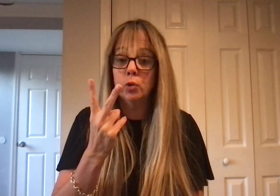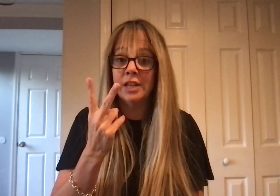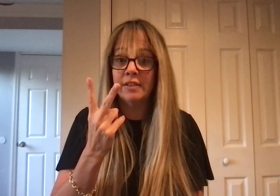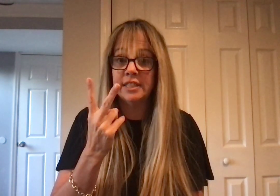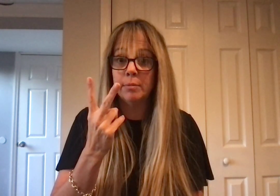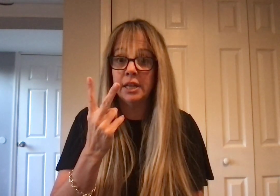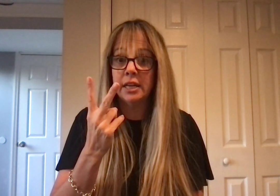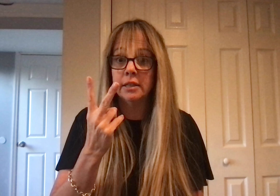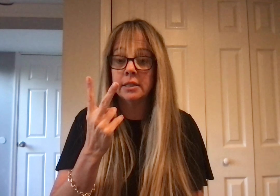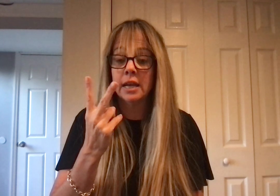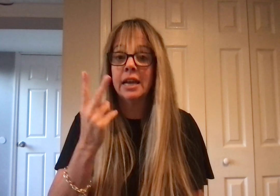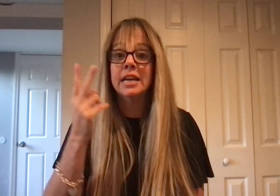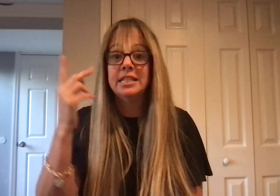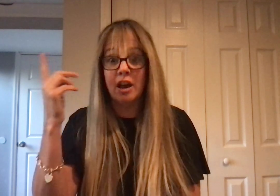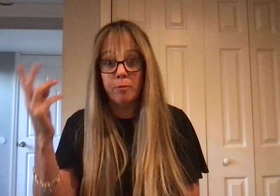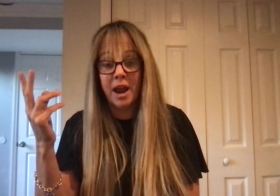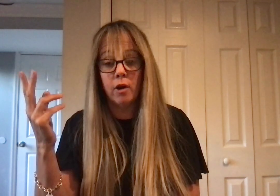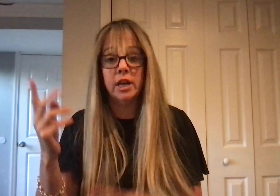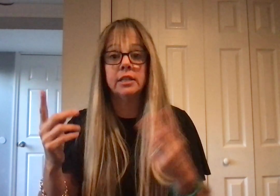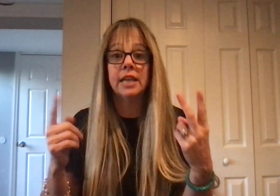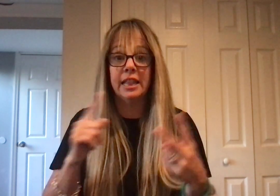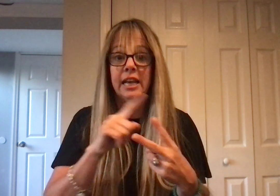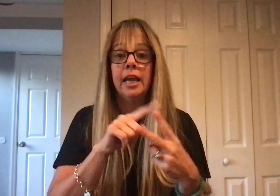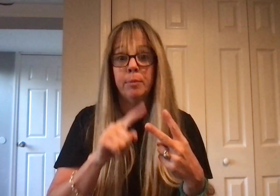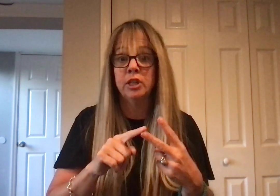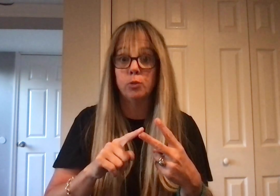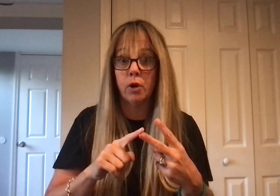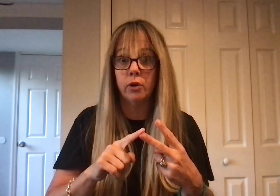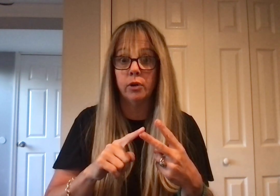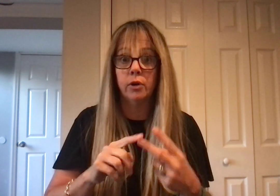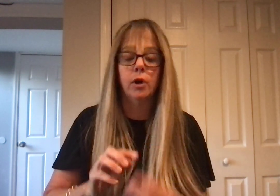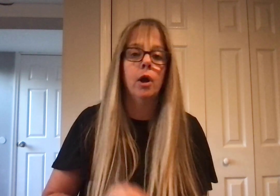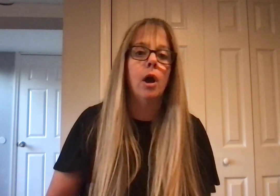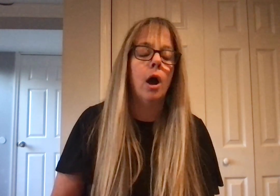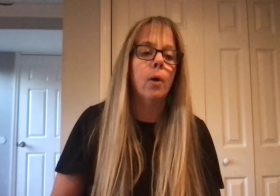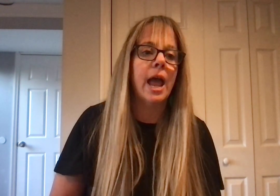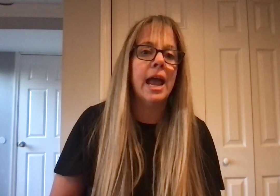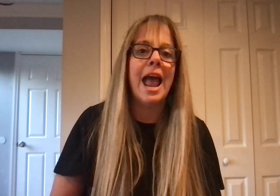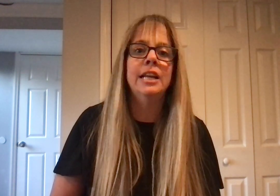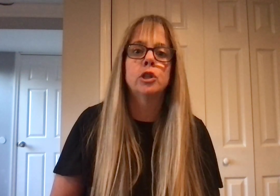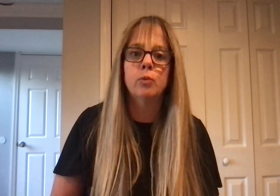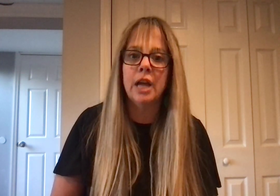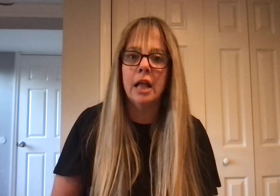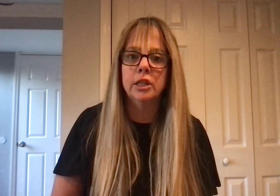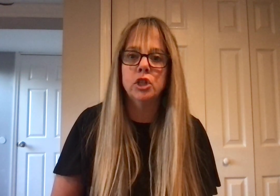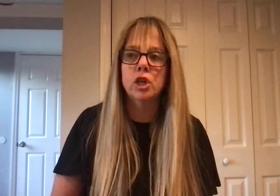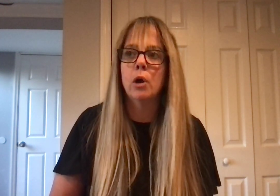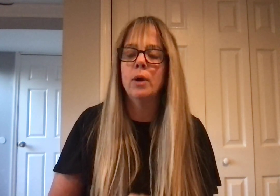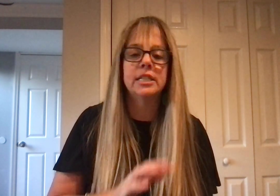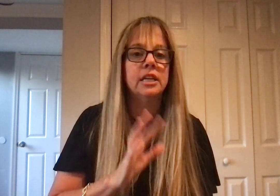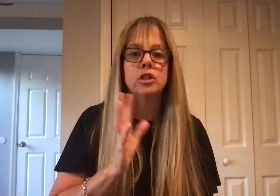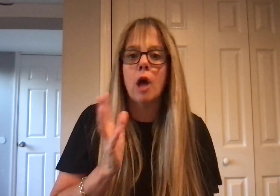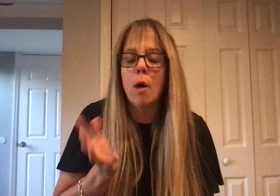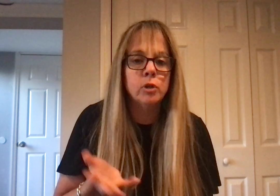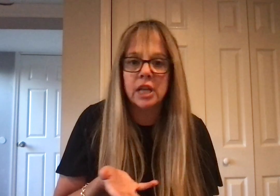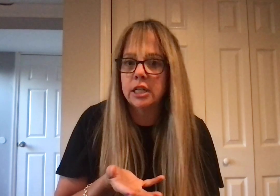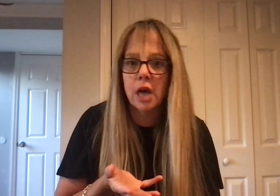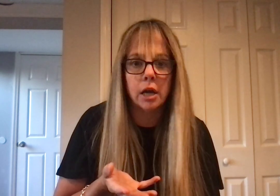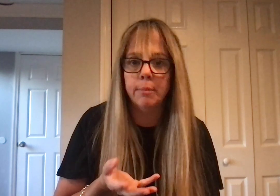deaf siblings, deaf parents, and then him and his brother. Okay, and it's a reality show. It's almost like a